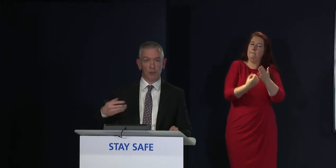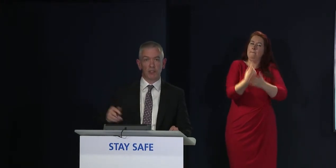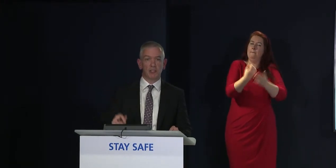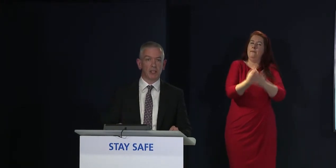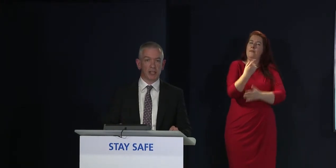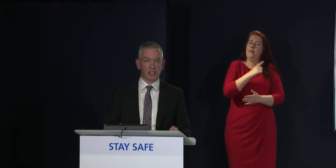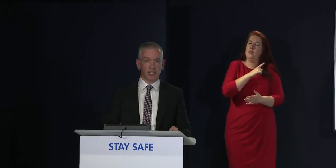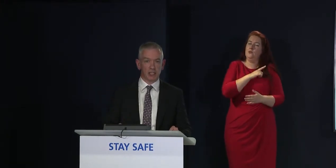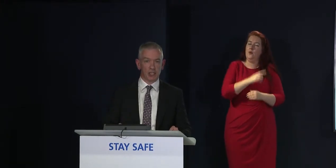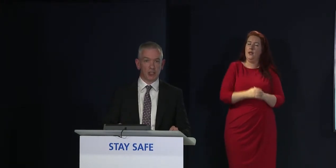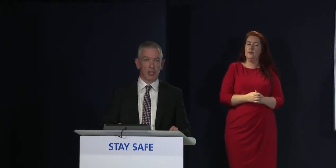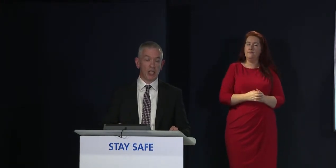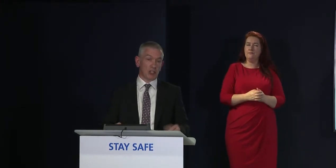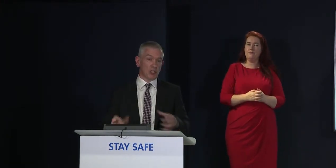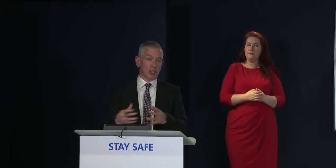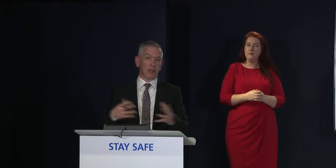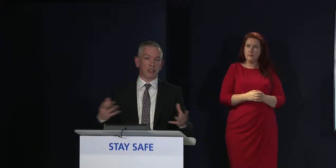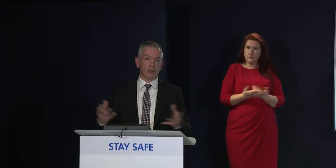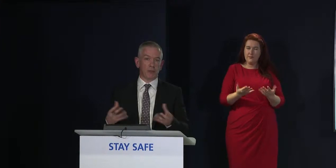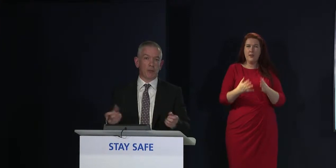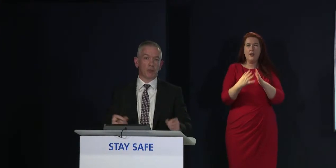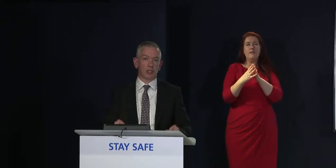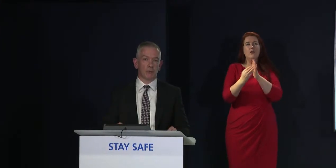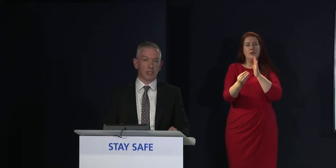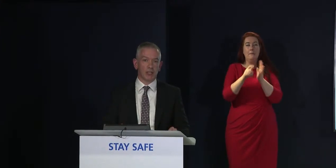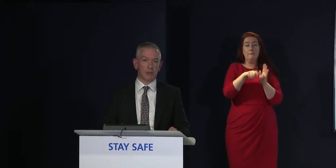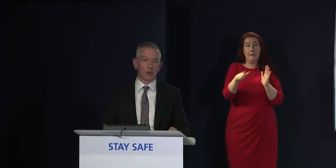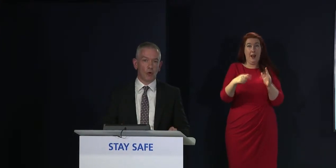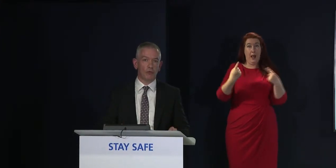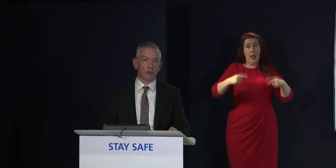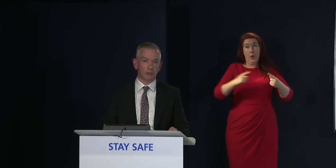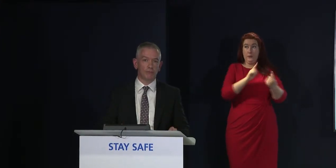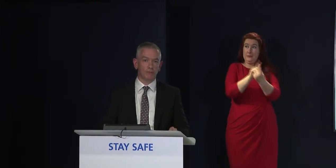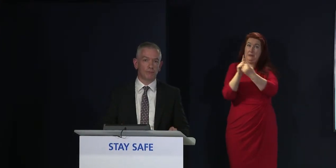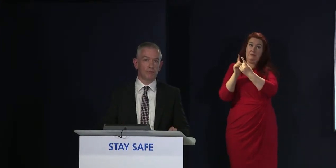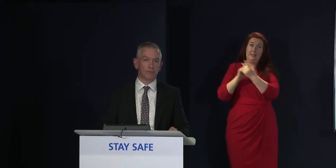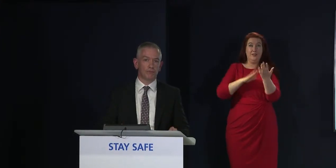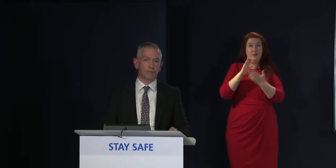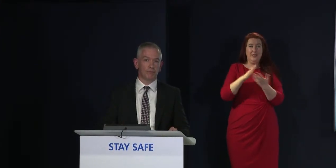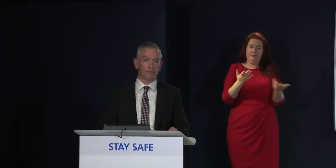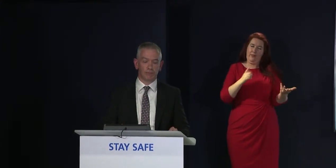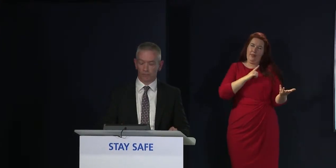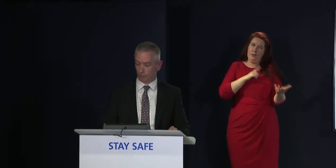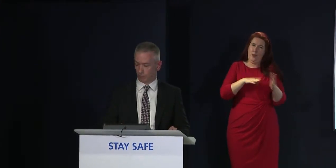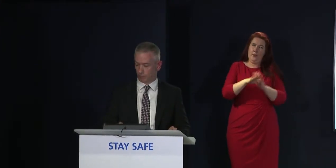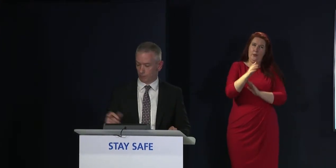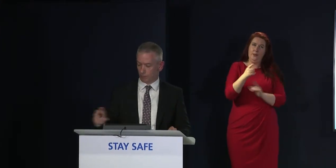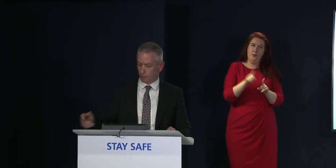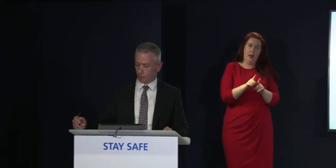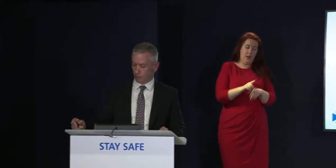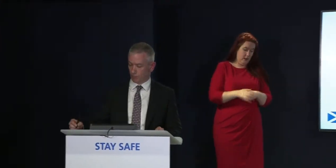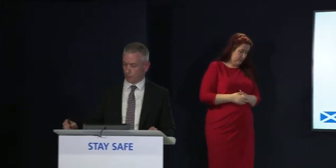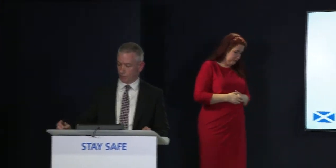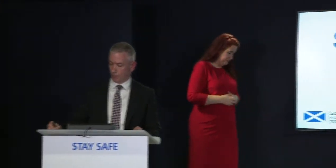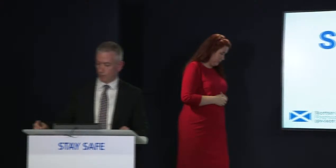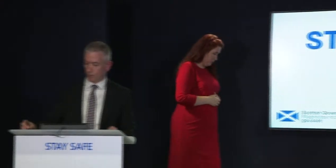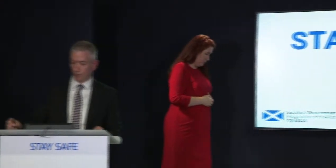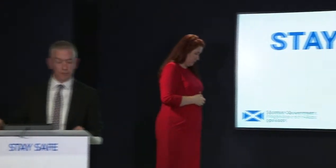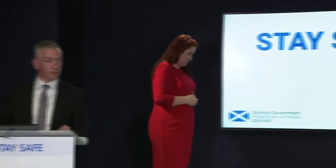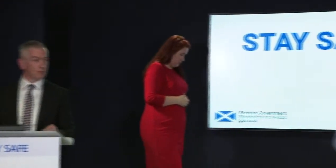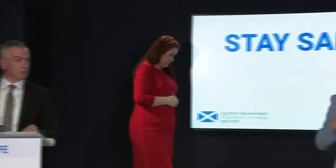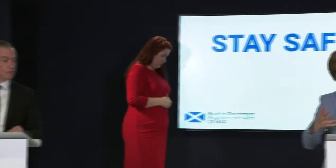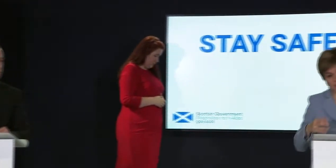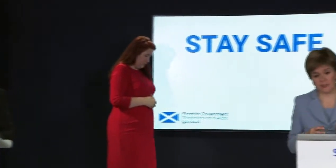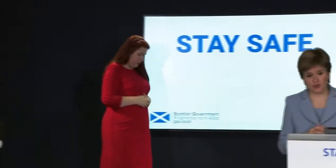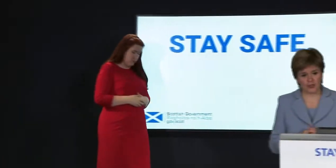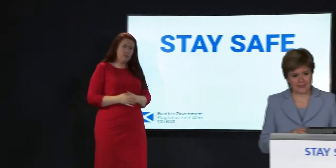perhaps contributed to that acceleration, such as the ability for people to come together more often. Final point I would make was one I referred to earlier